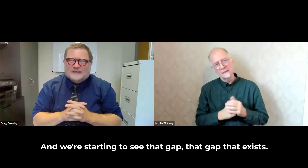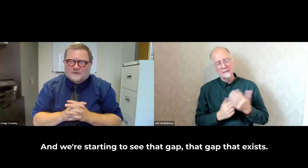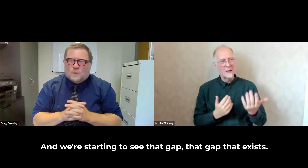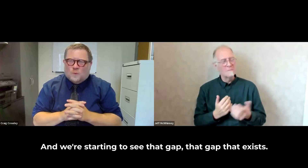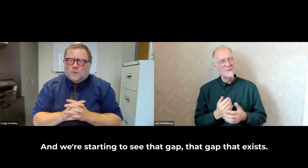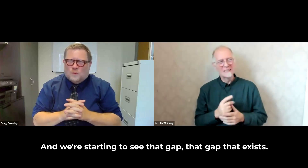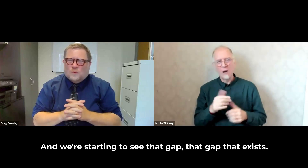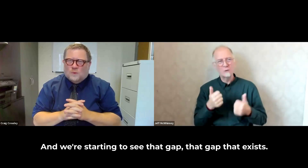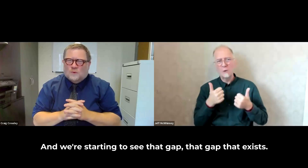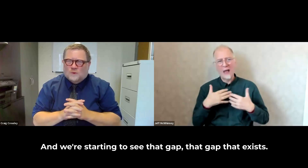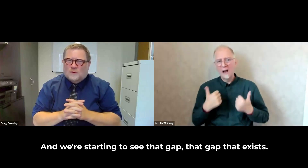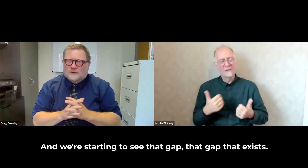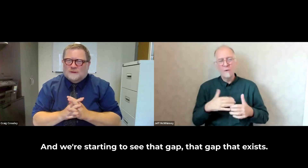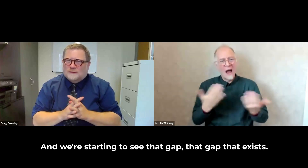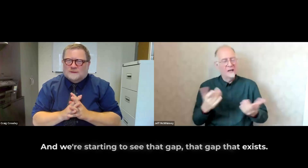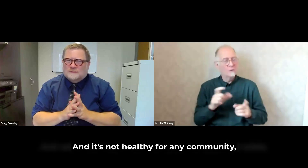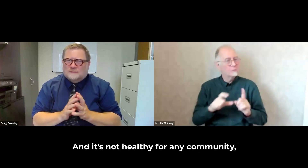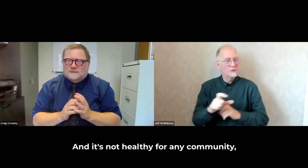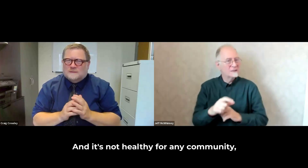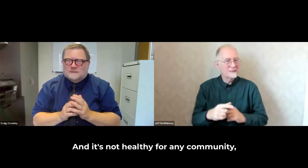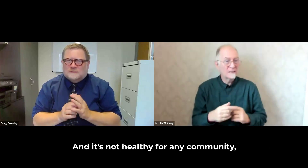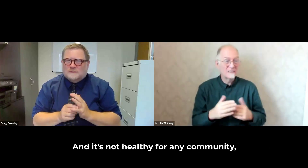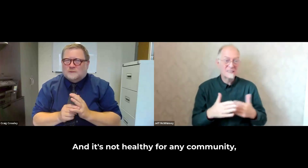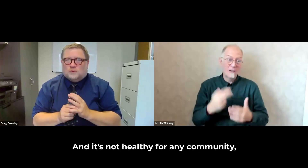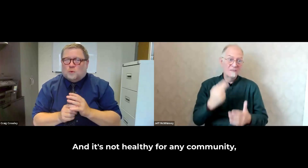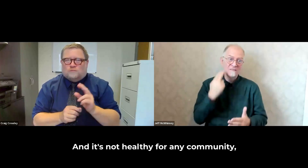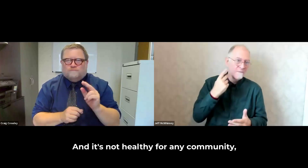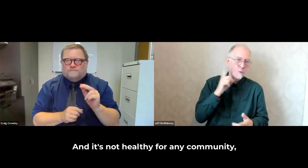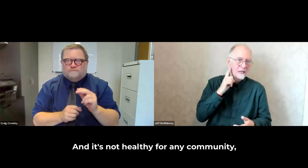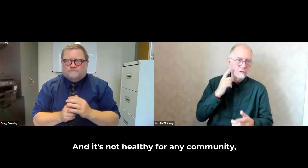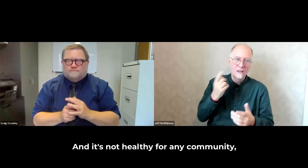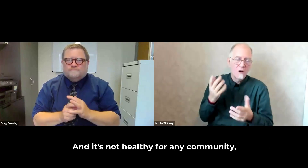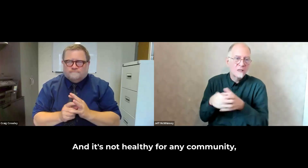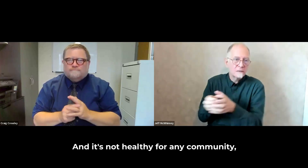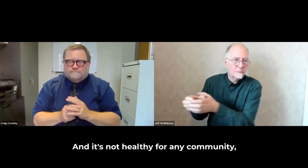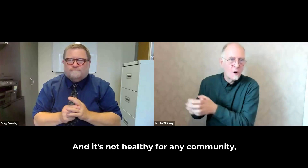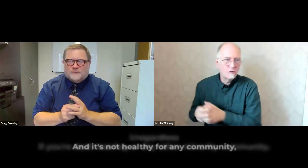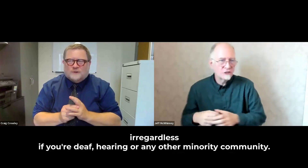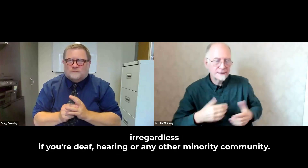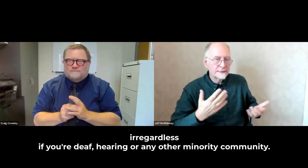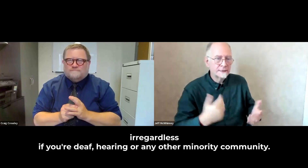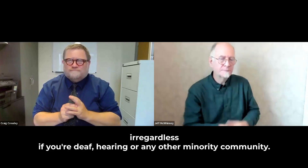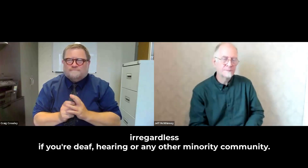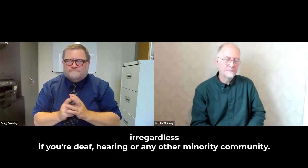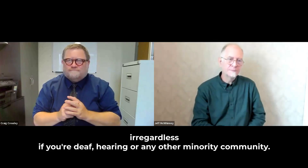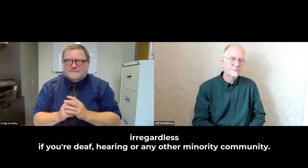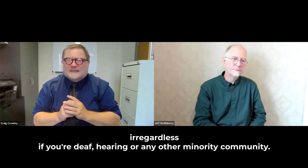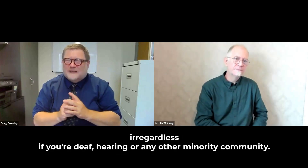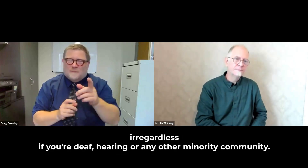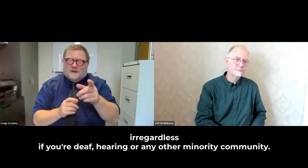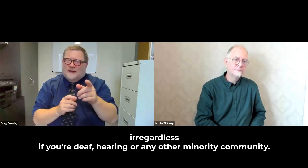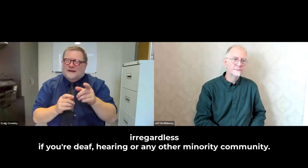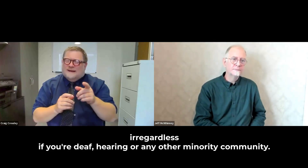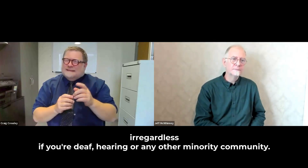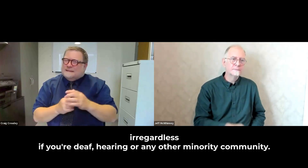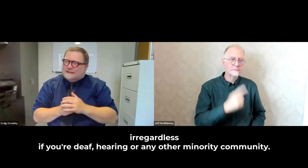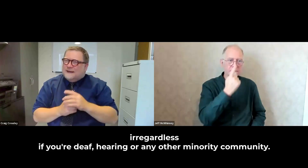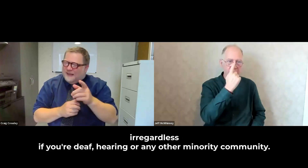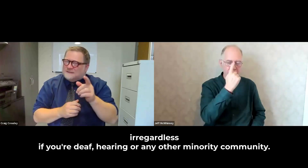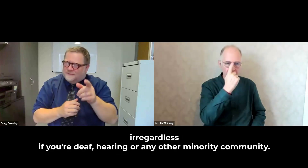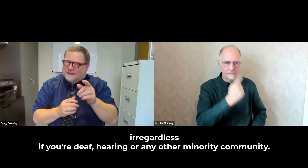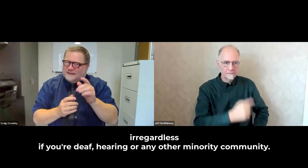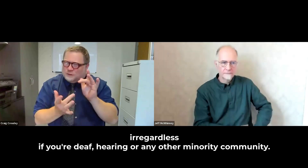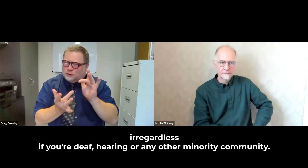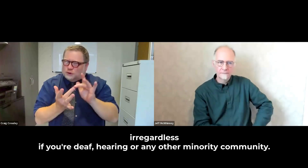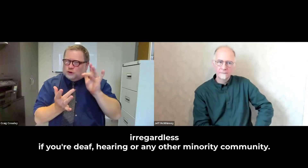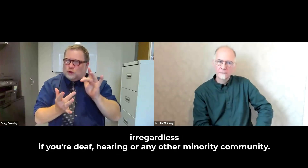gap that exists, and it's not healthy for any community, irregardless if you're deaf, hearing, or